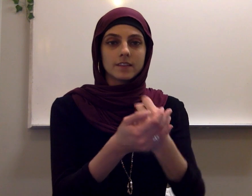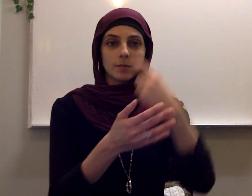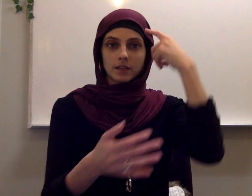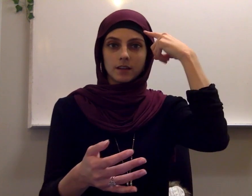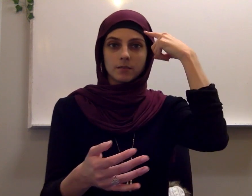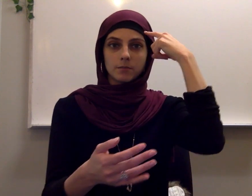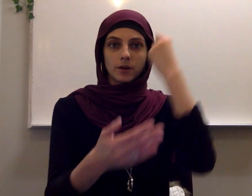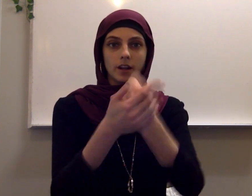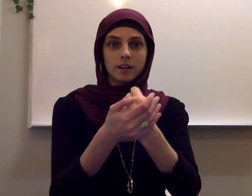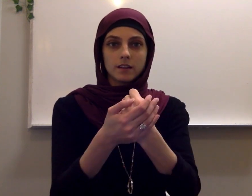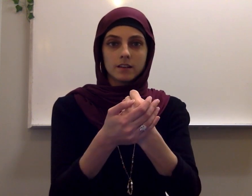thing. Brain.